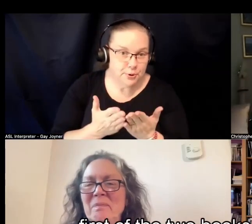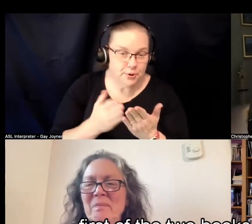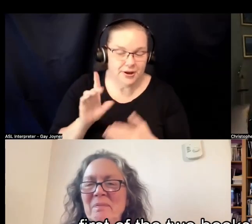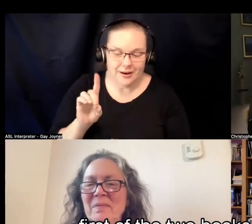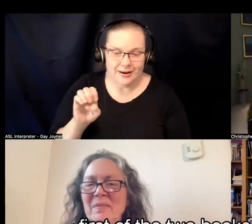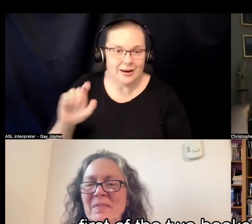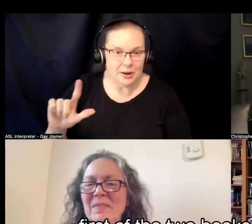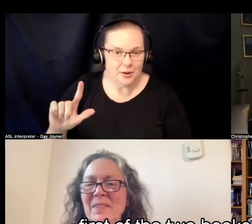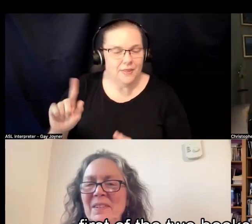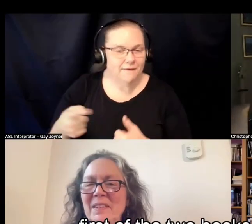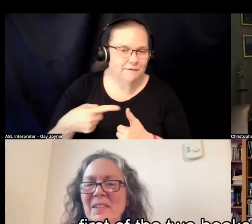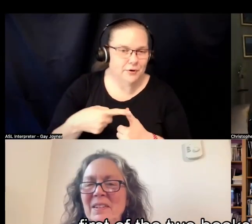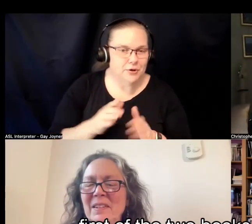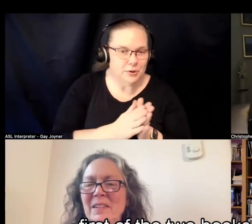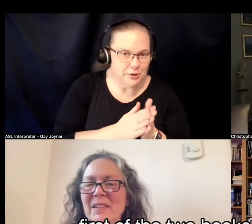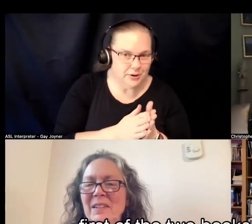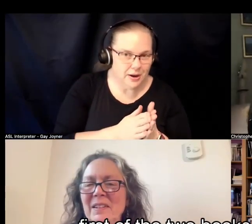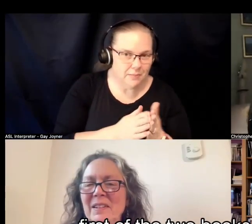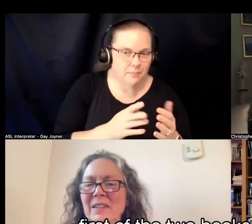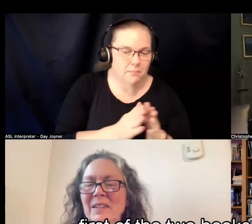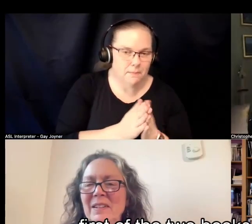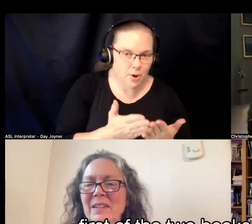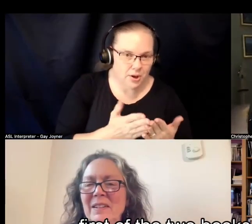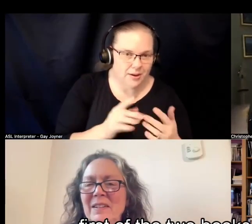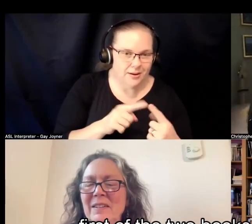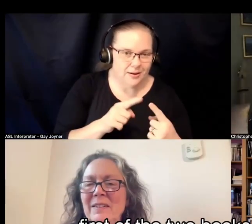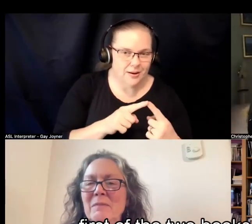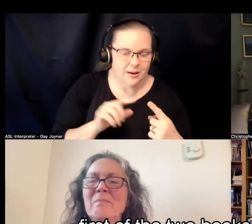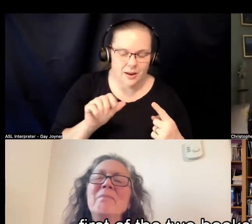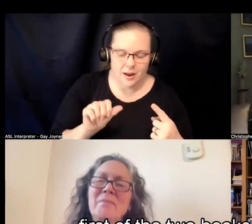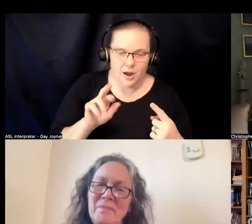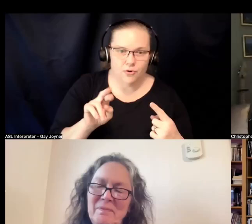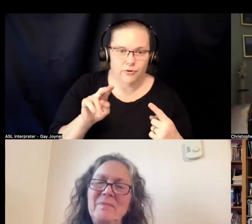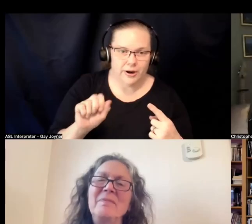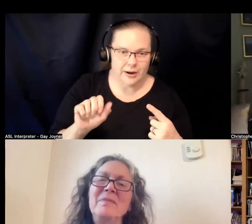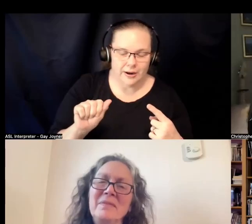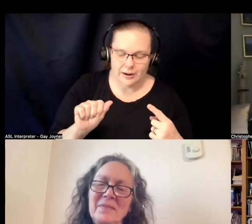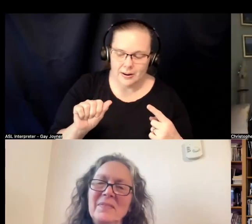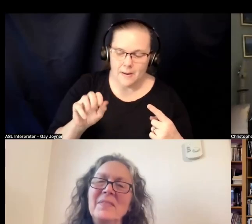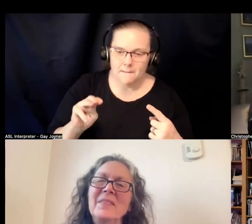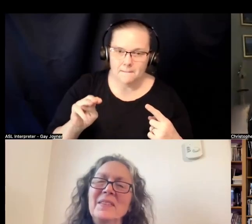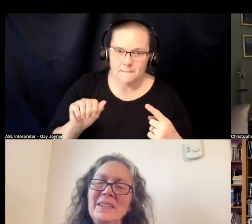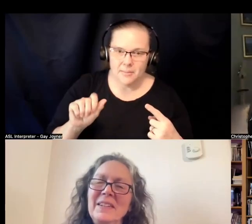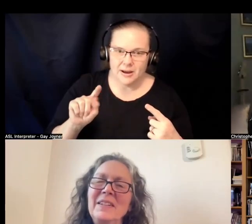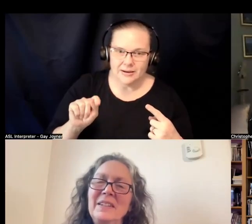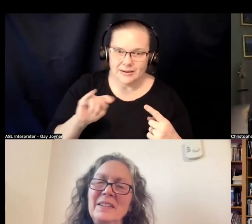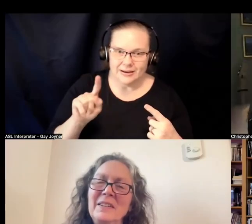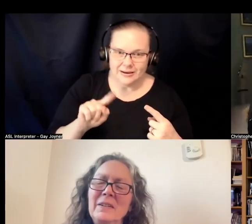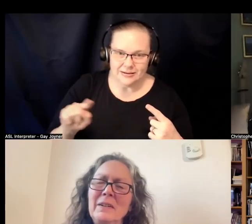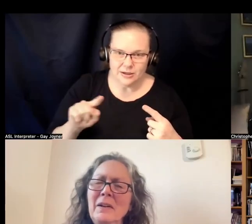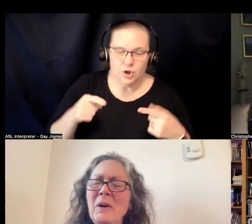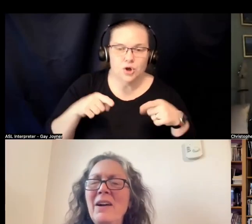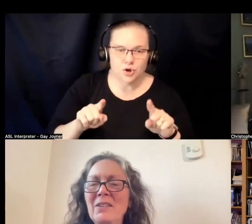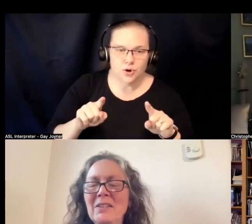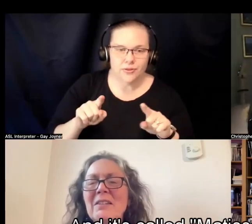the first of the 2 books is a book about Henri Matisse, the artist, and his family during the occupation of